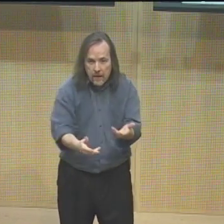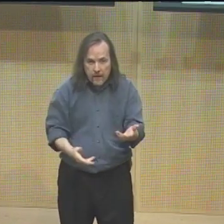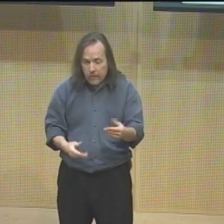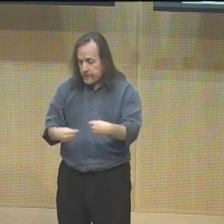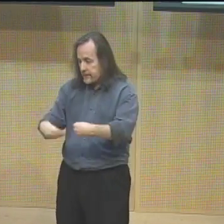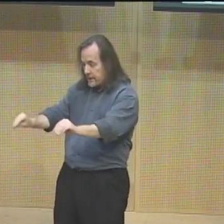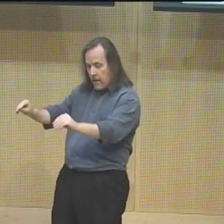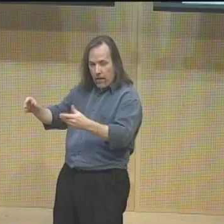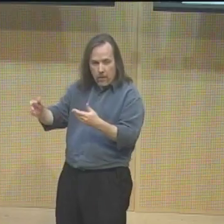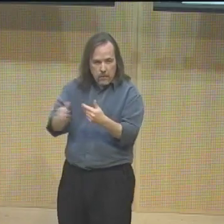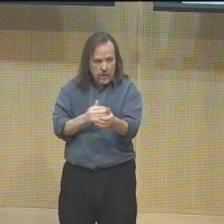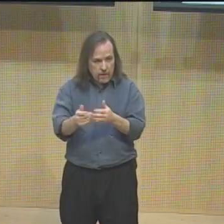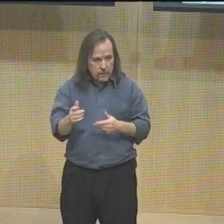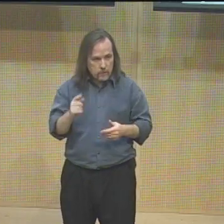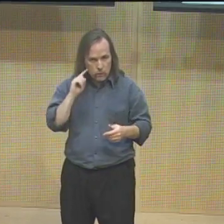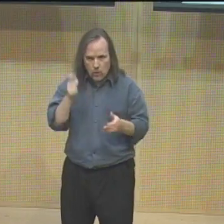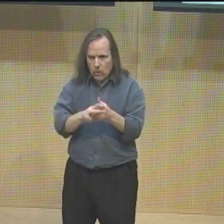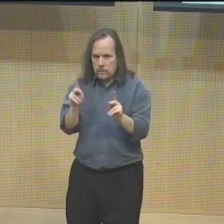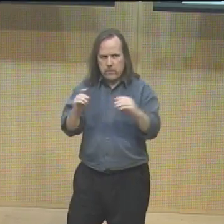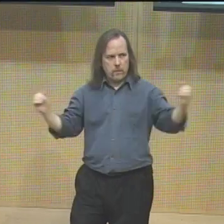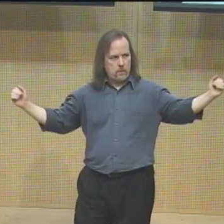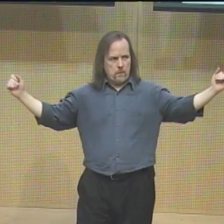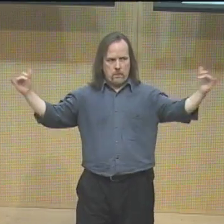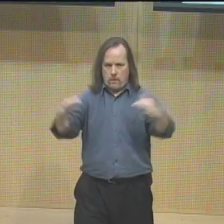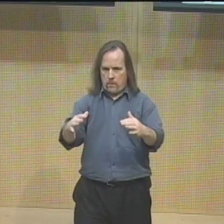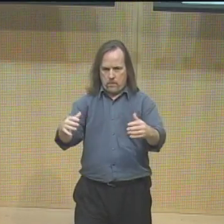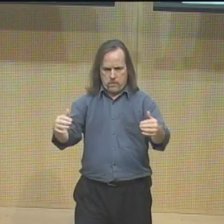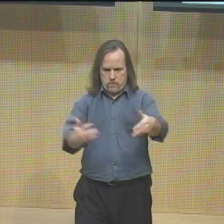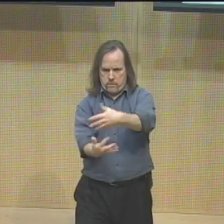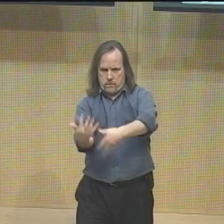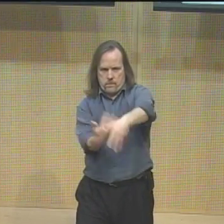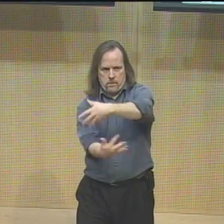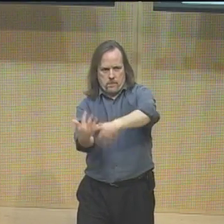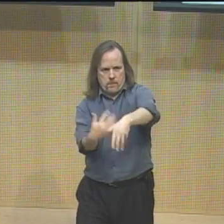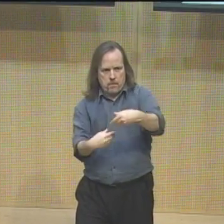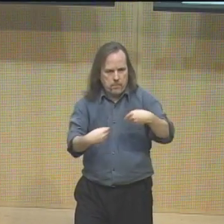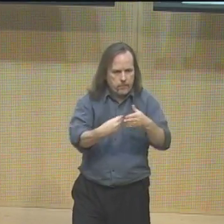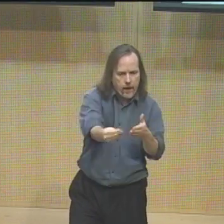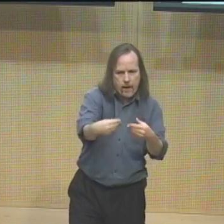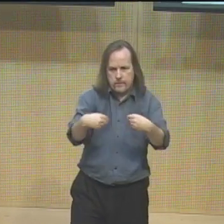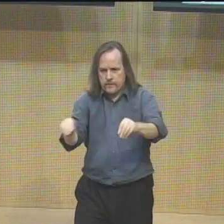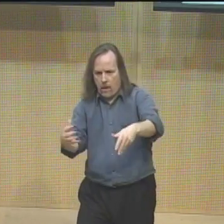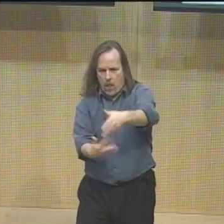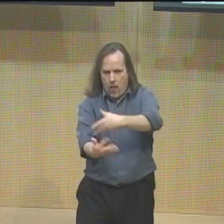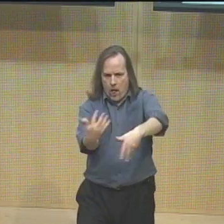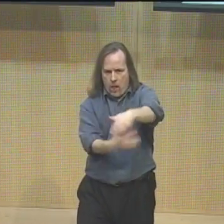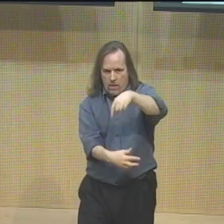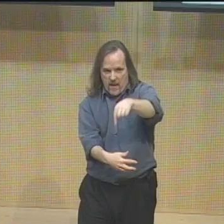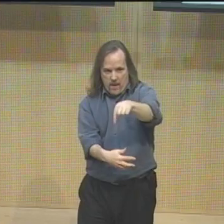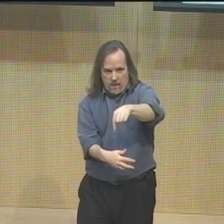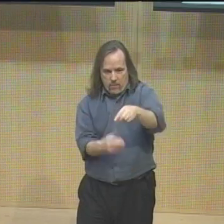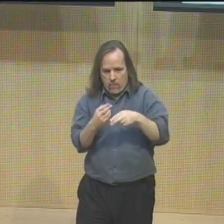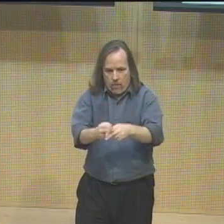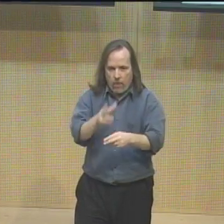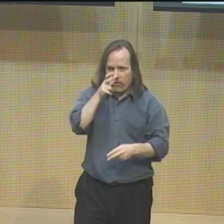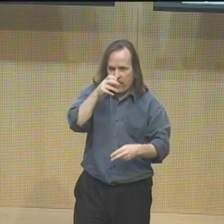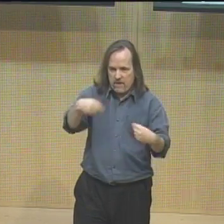something that you like and you negotiate with people. And there are a lot of people at the flea market, and maybe everybody's at the